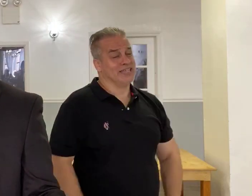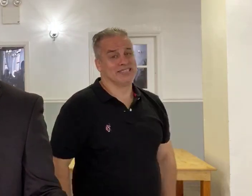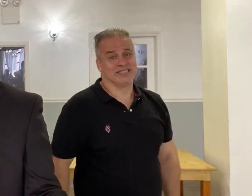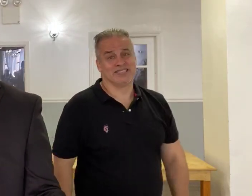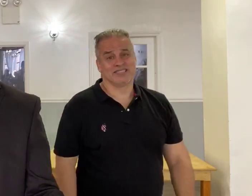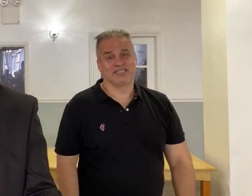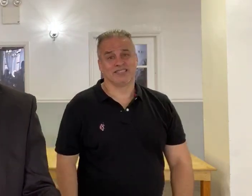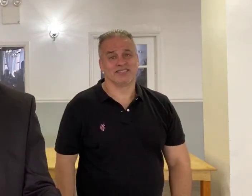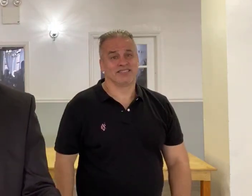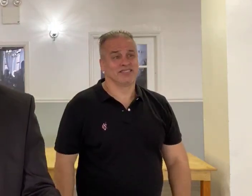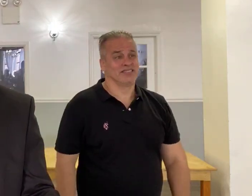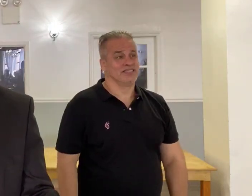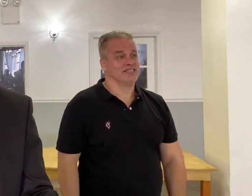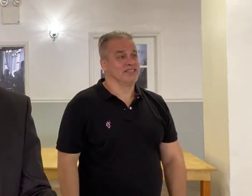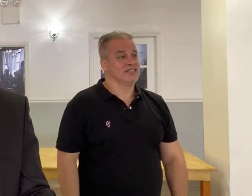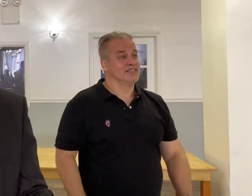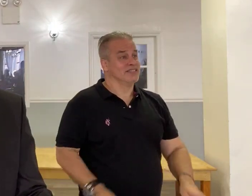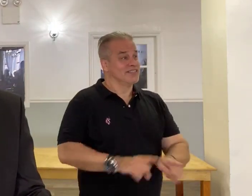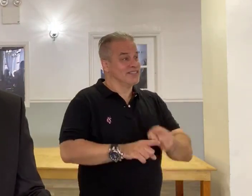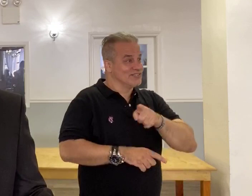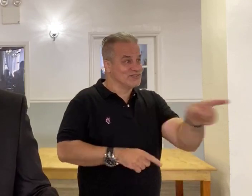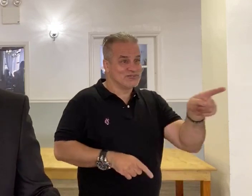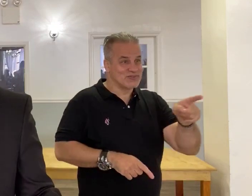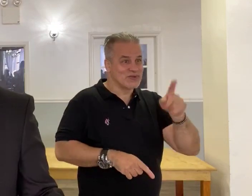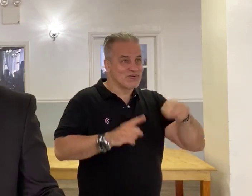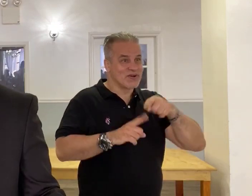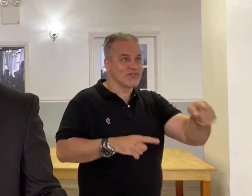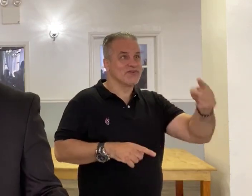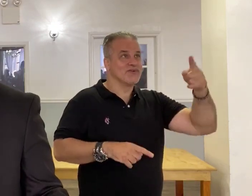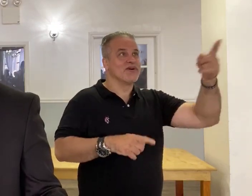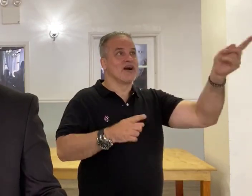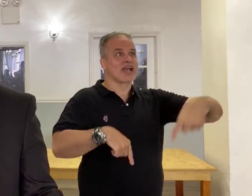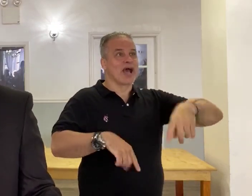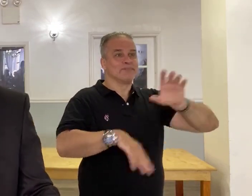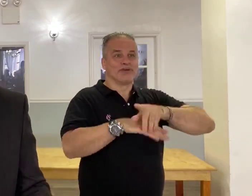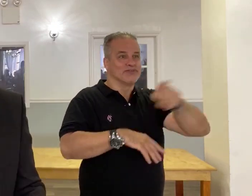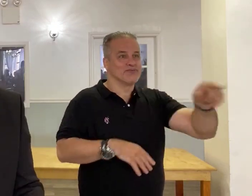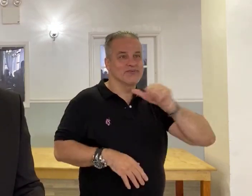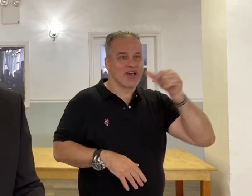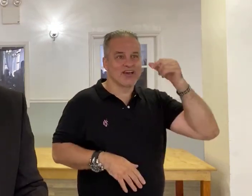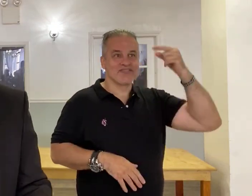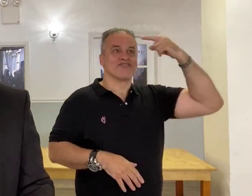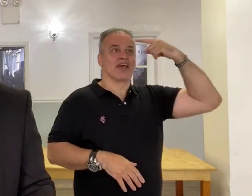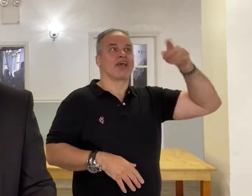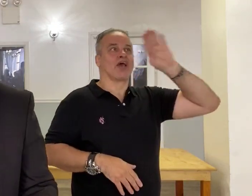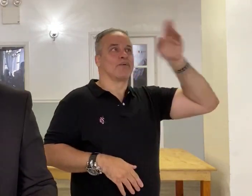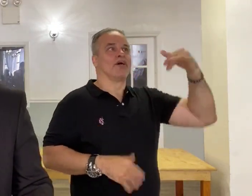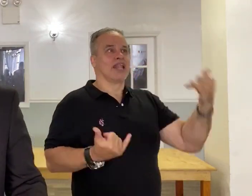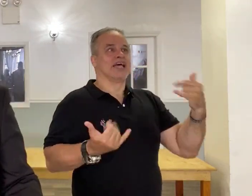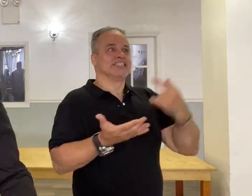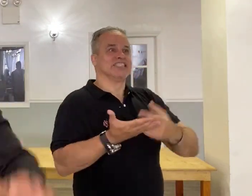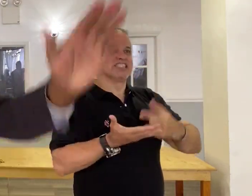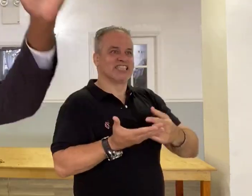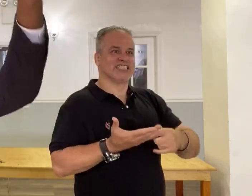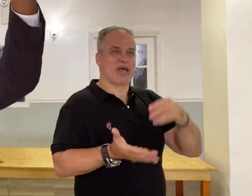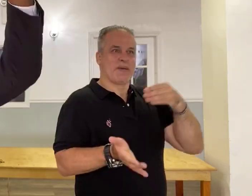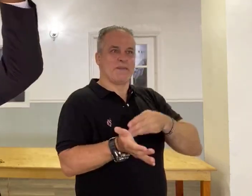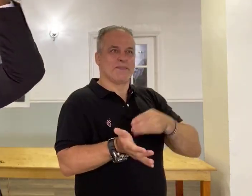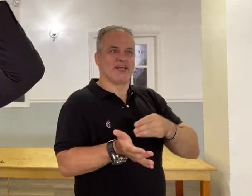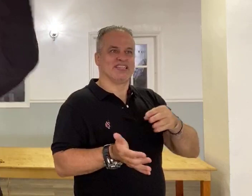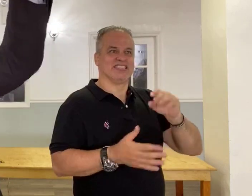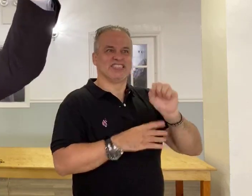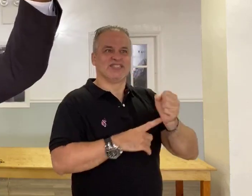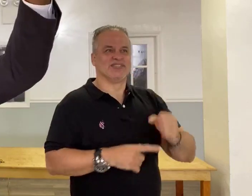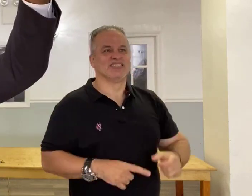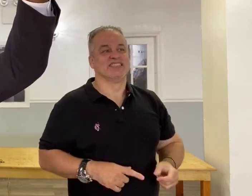When you got up this morning and came to church, you didn't know we'd be talking about these medical terms today. All right? Pastor, that's why